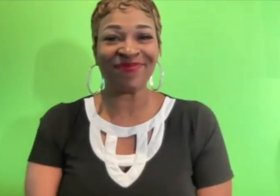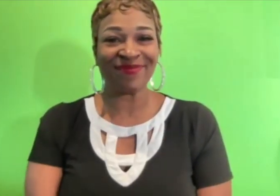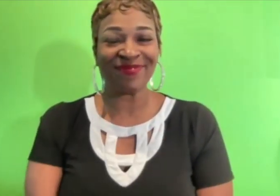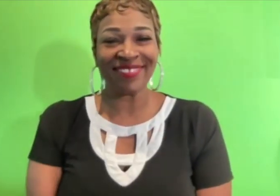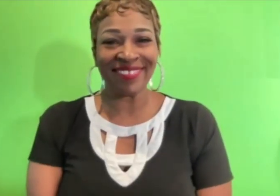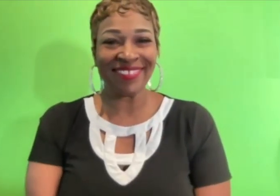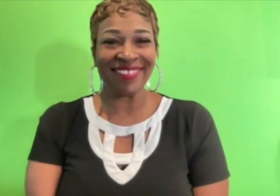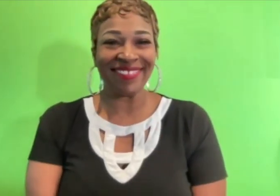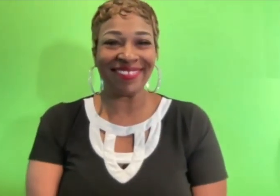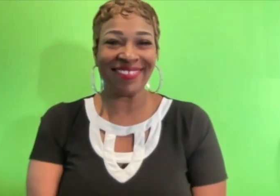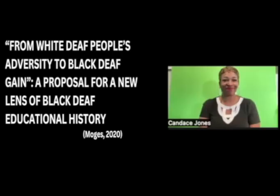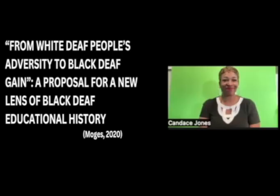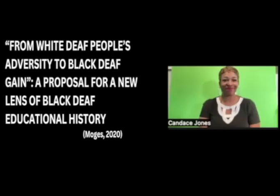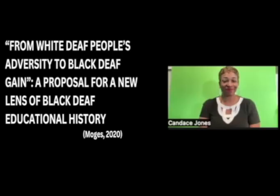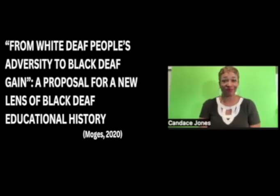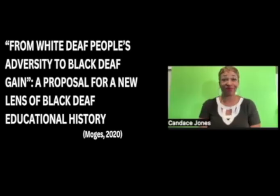slide, please.